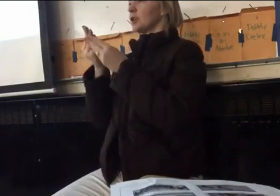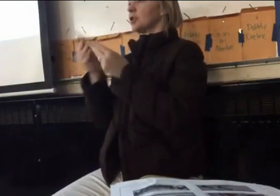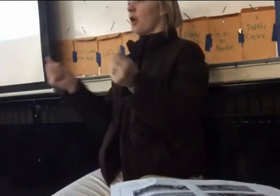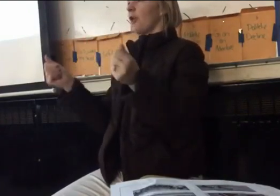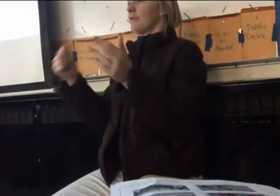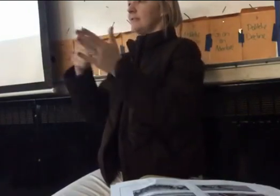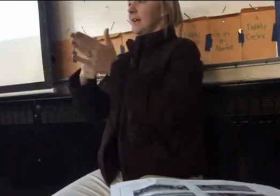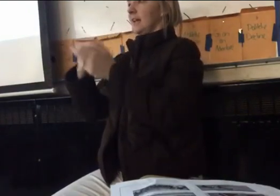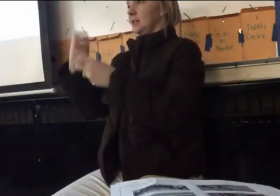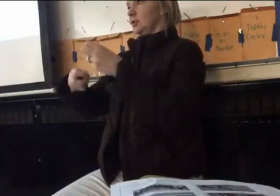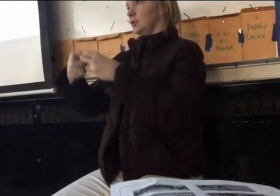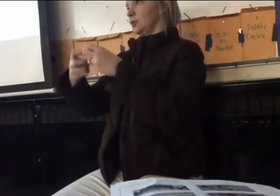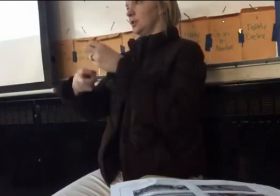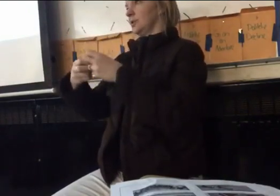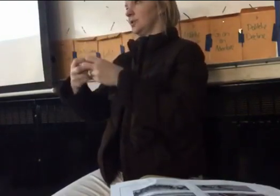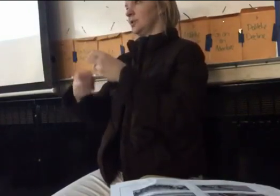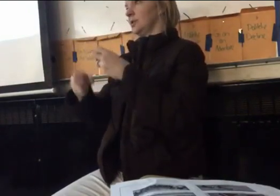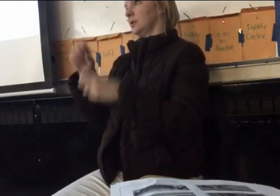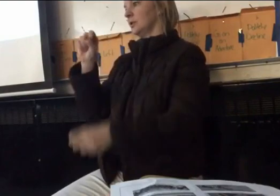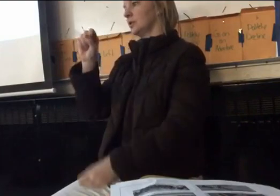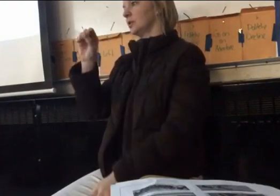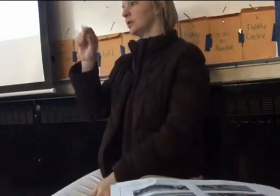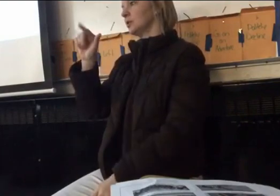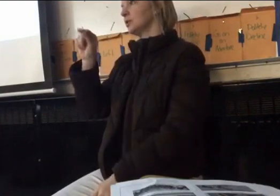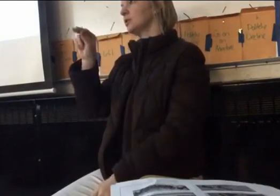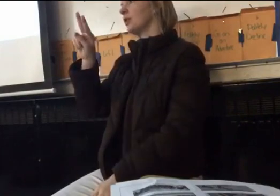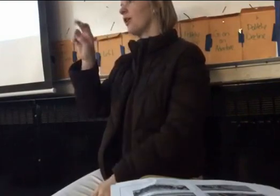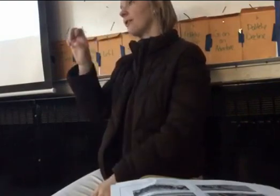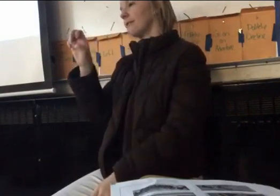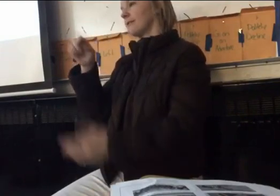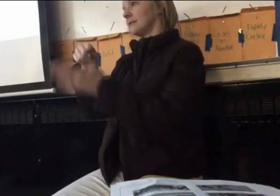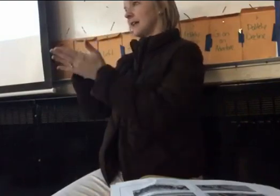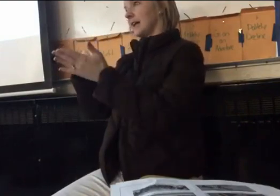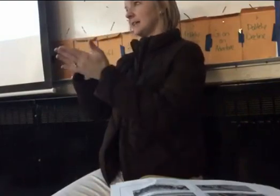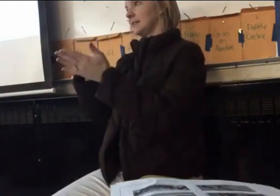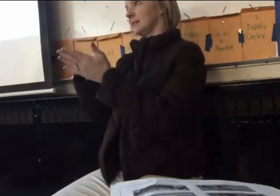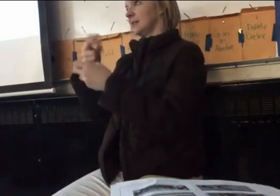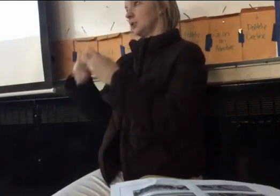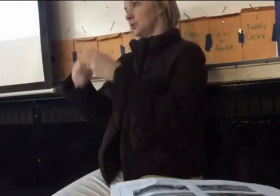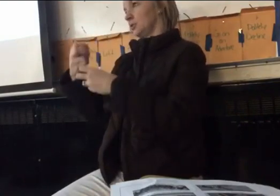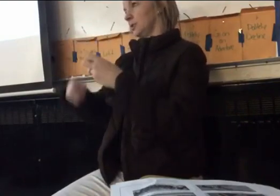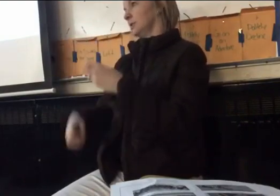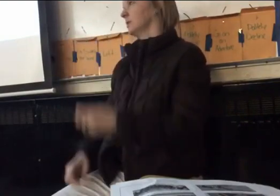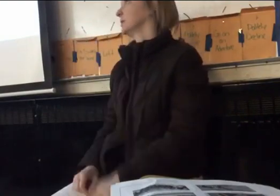debt issues. Solve debt issues.